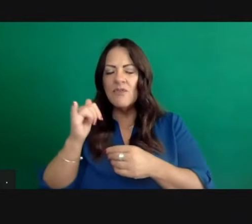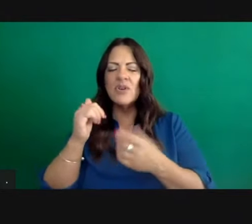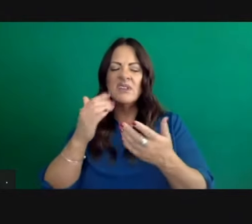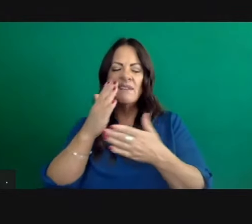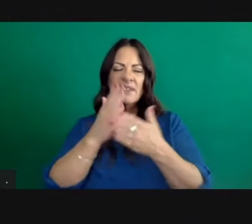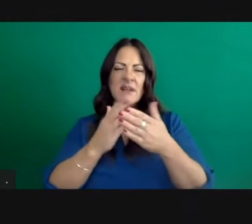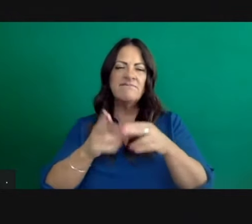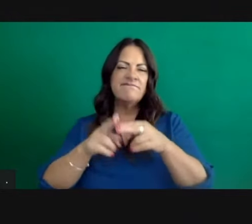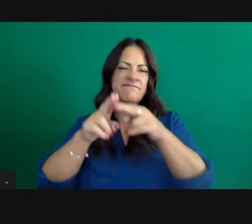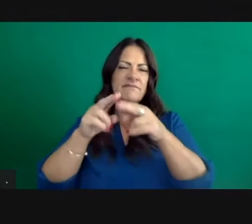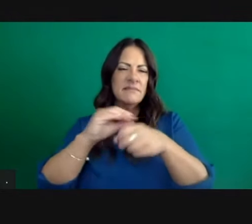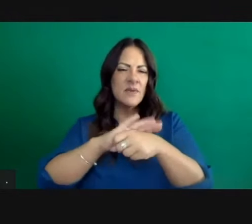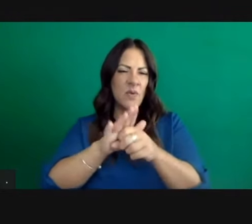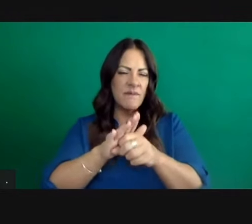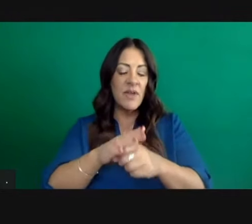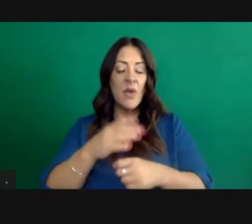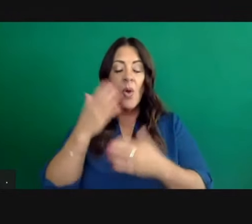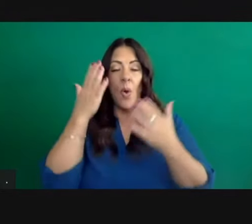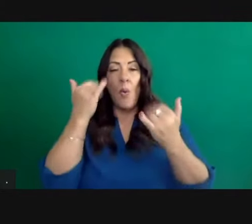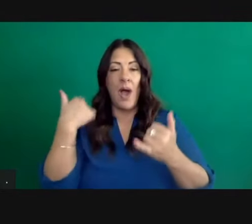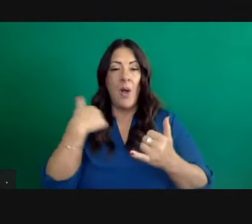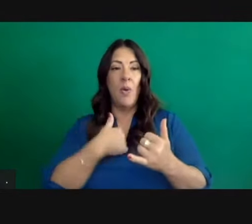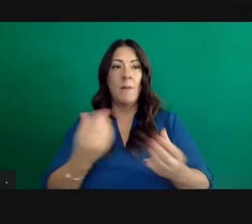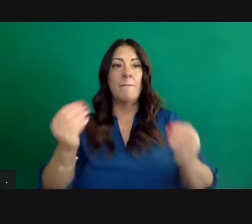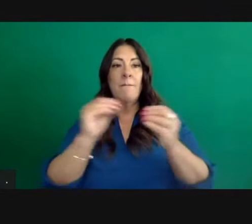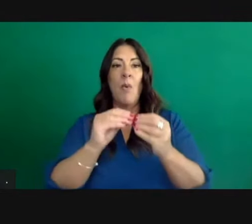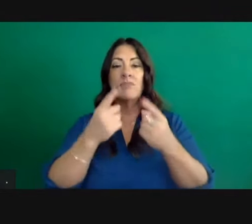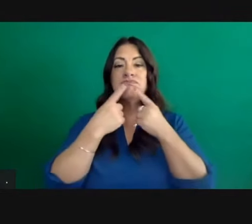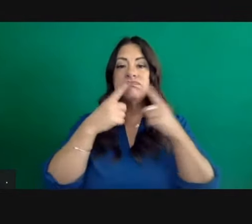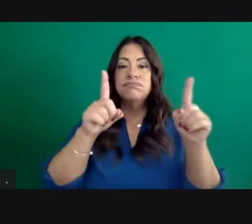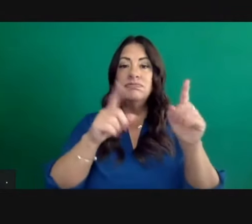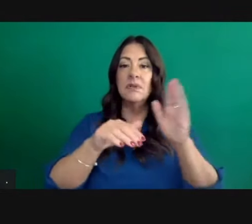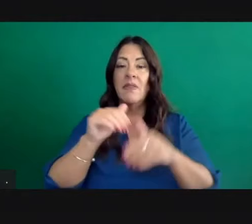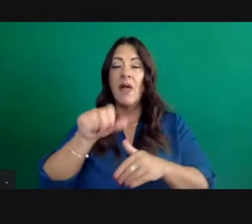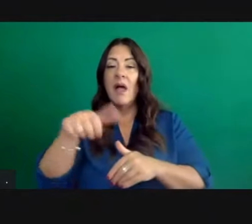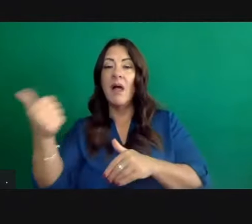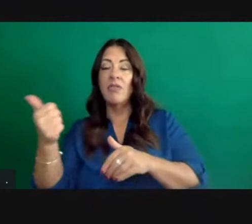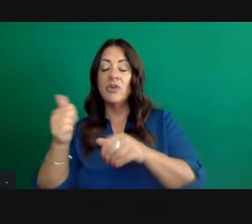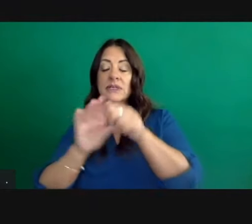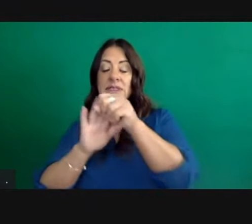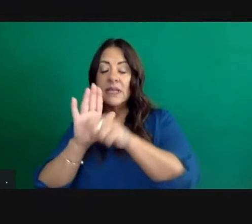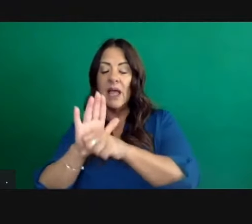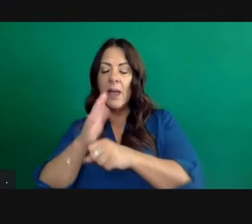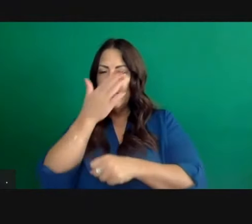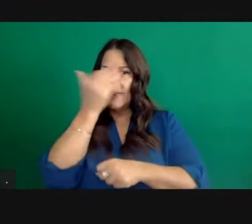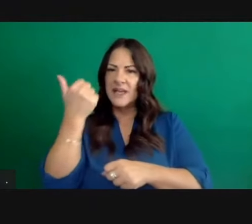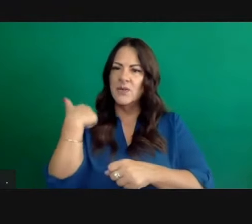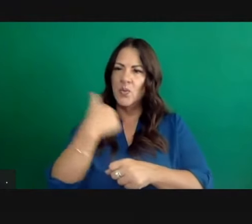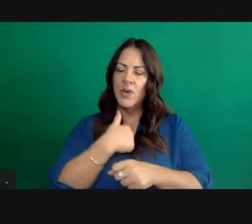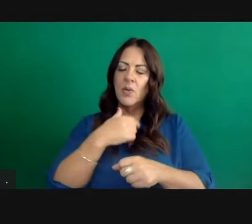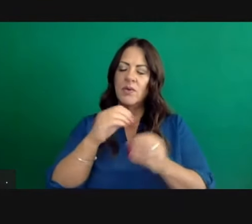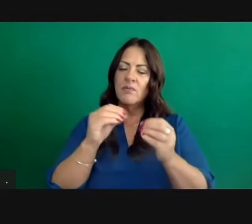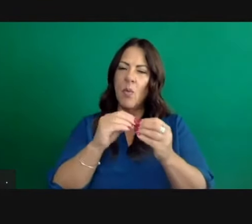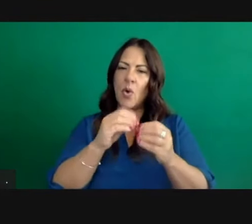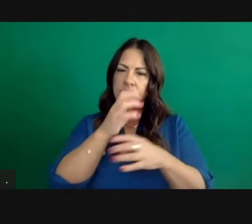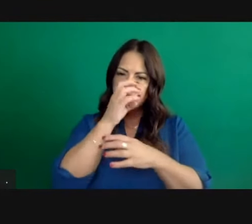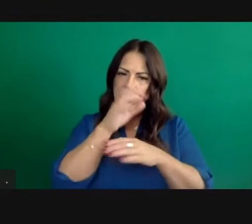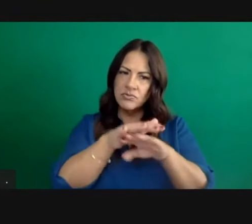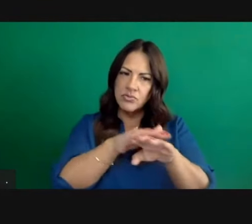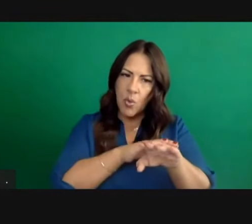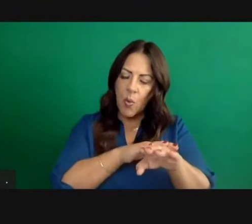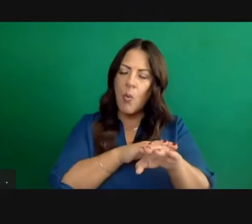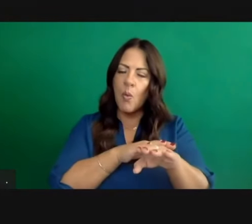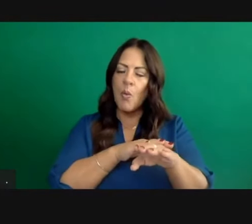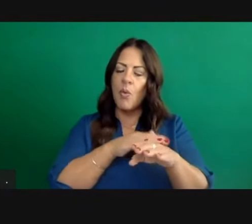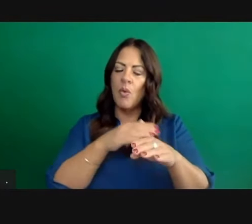California's success is because we have gone really slow with our reopening, that we've allowed